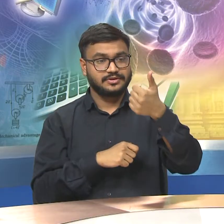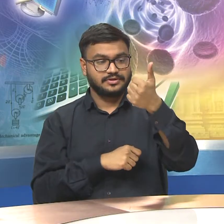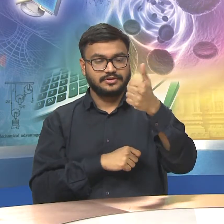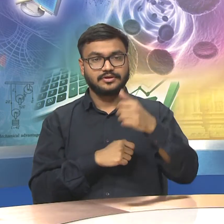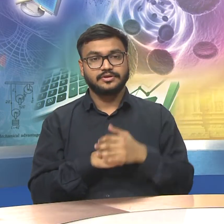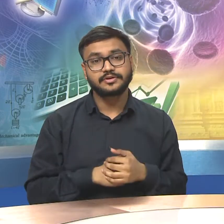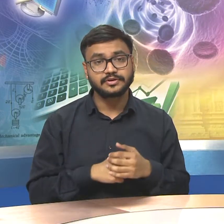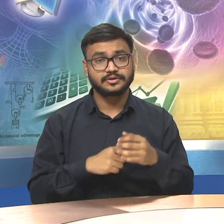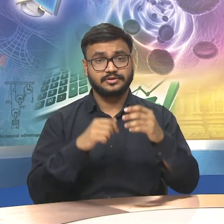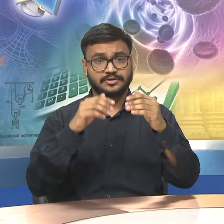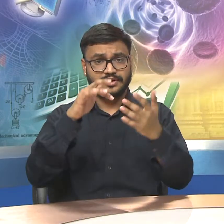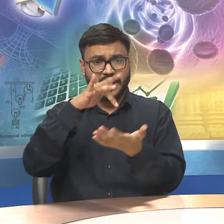India,